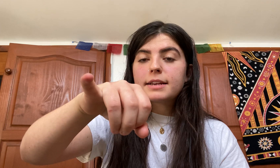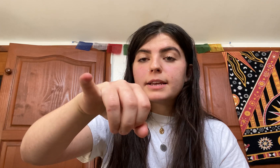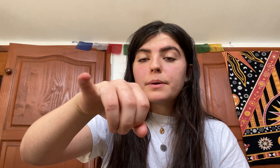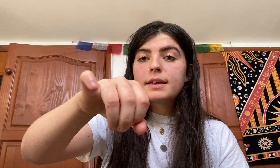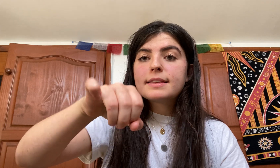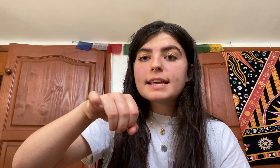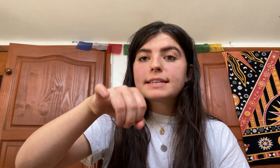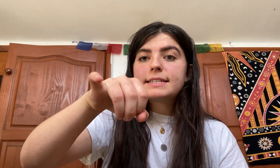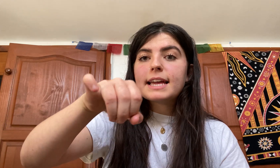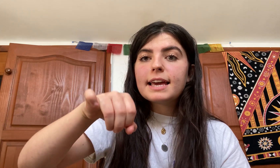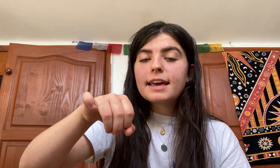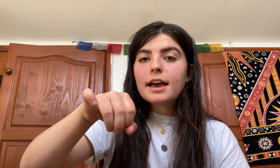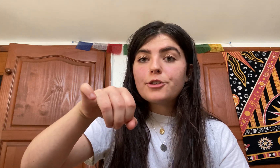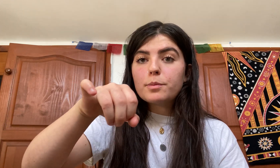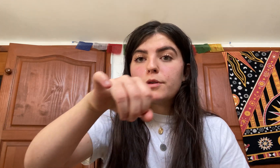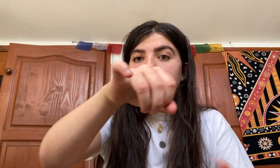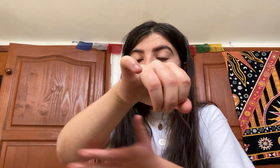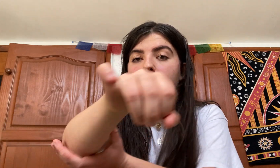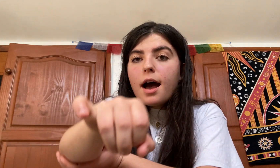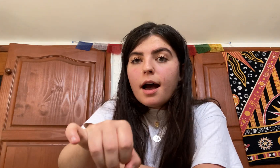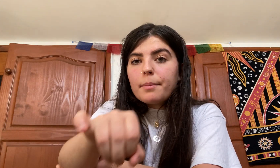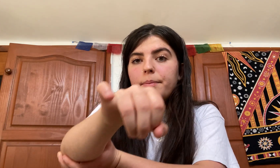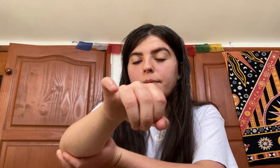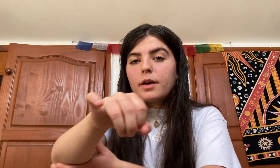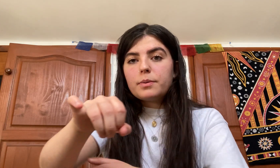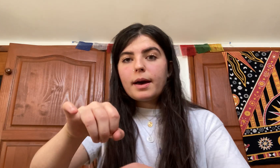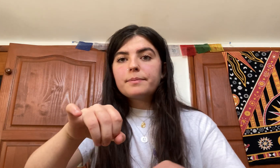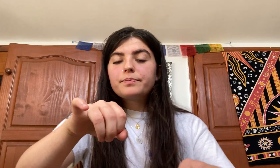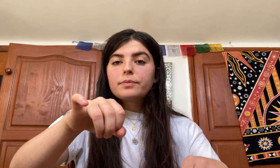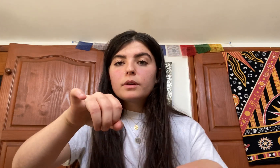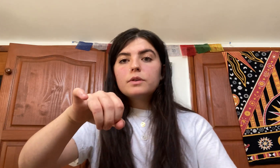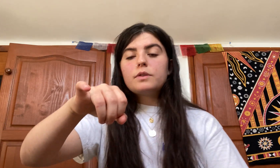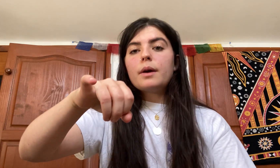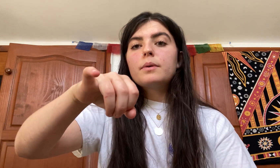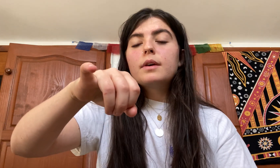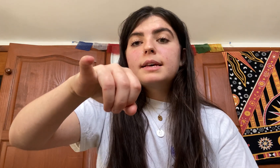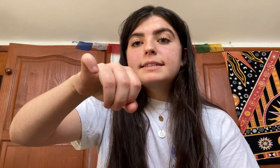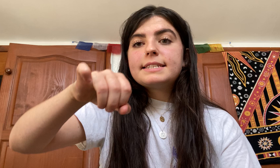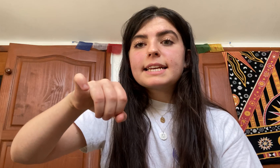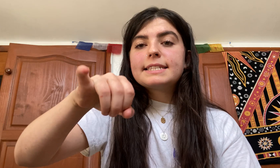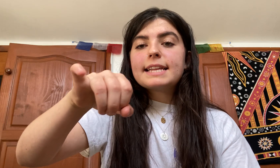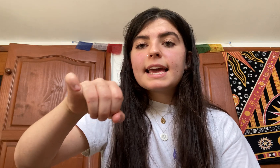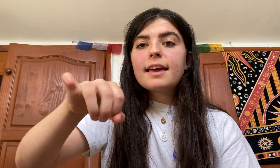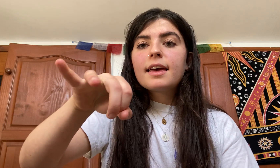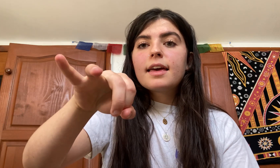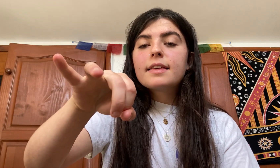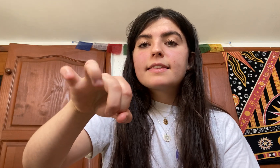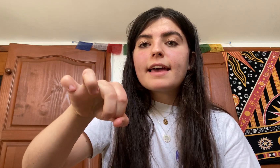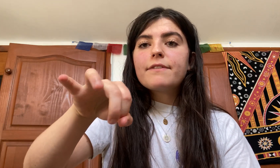So, 60, and you're moving your arm as well. So, 60,